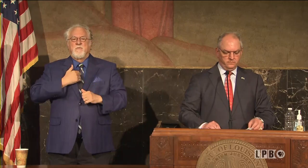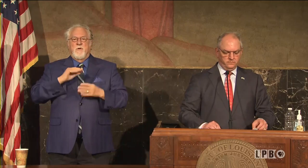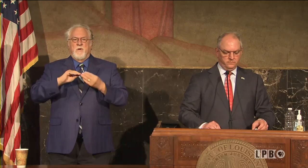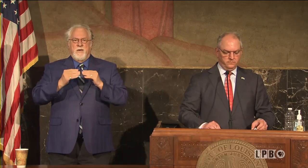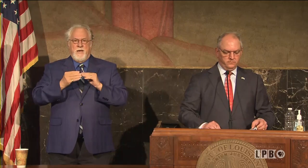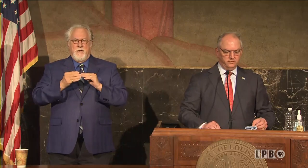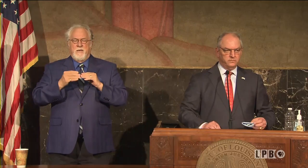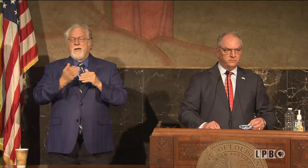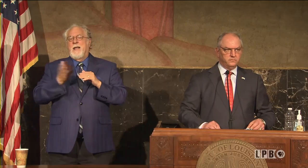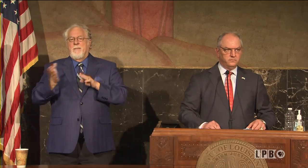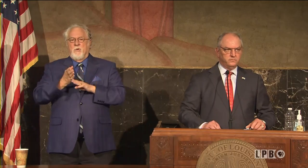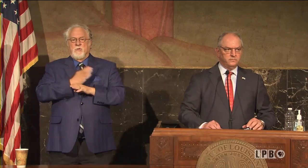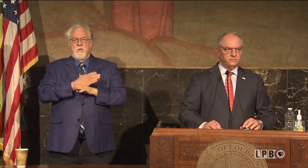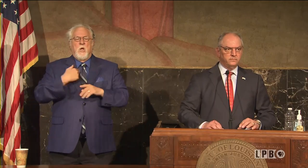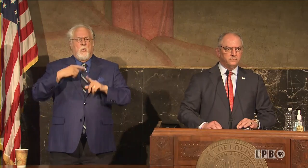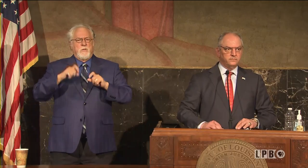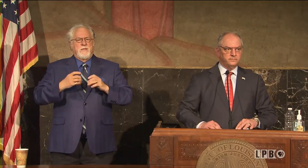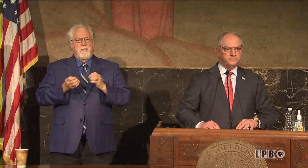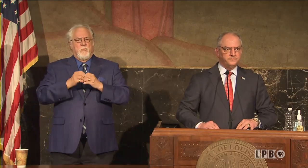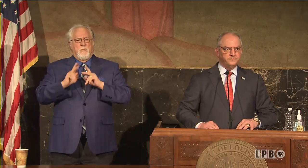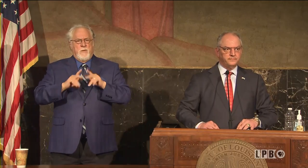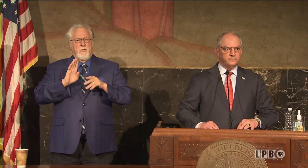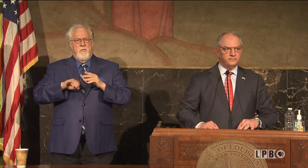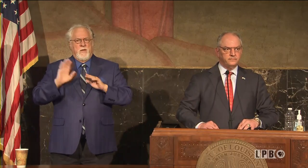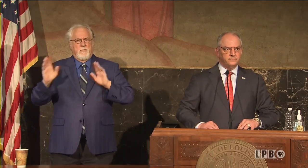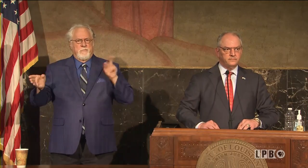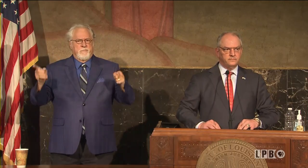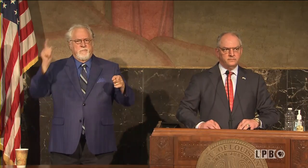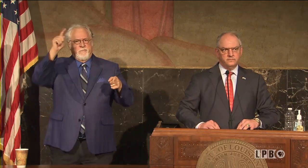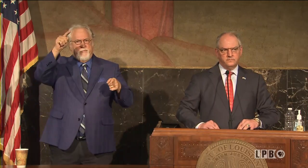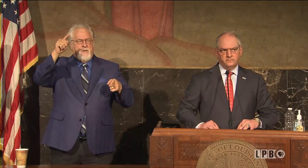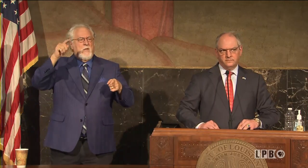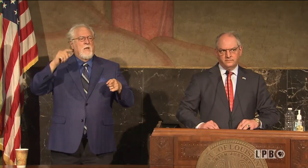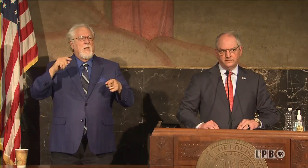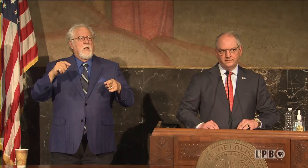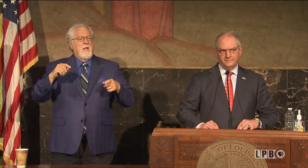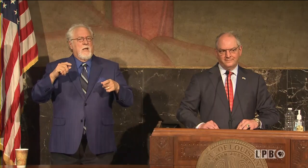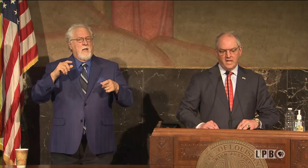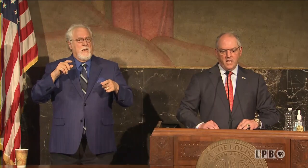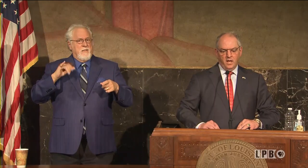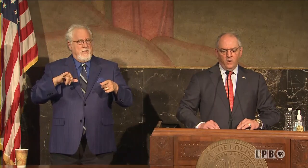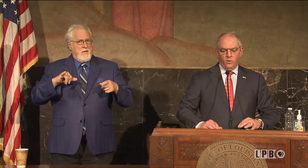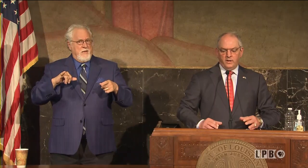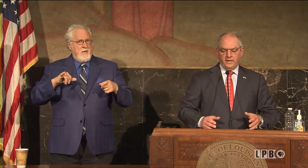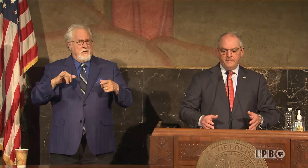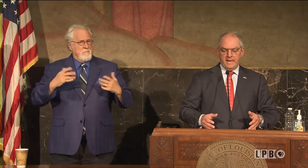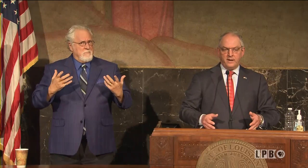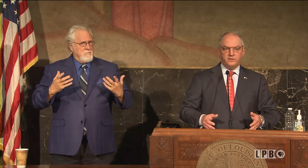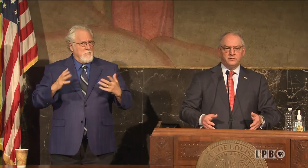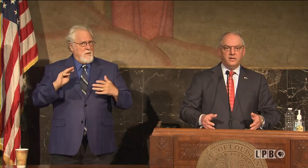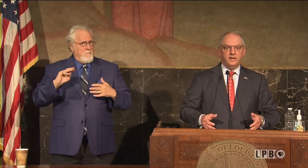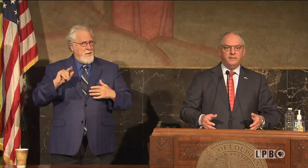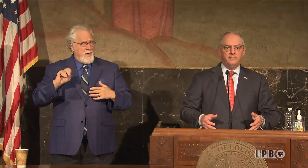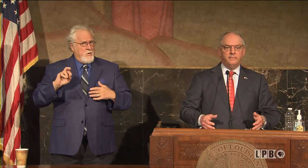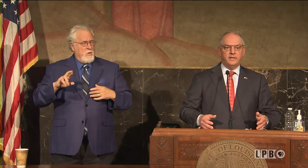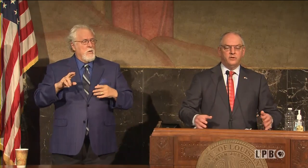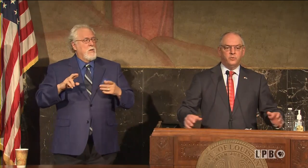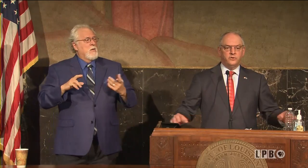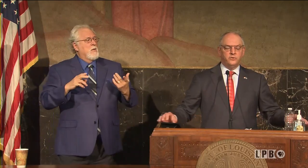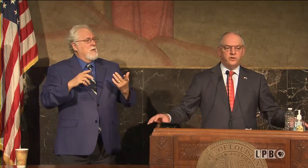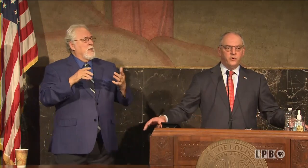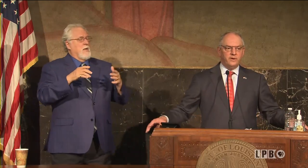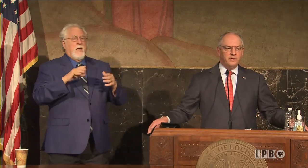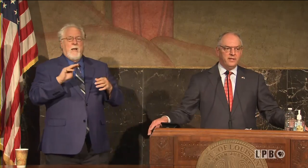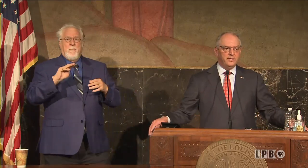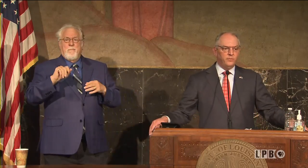we're testing more people per capita than most of our neighbors. Should that matter? Well, it matters because